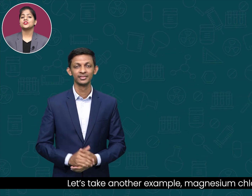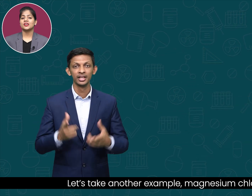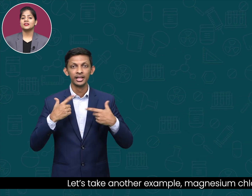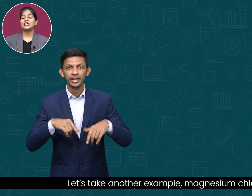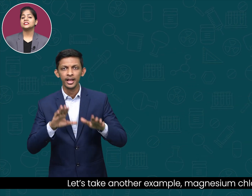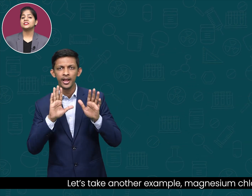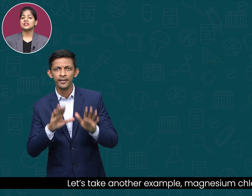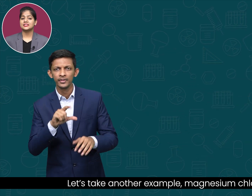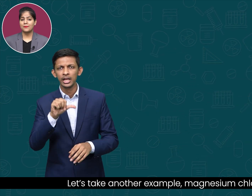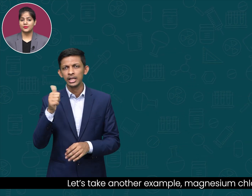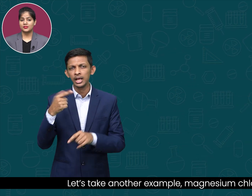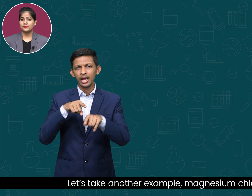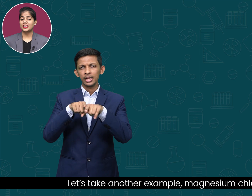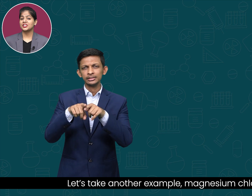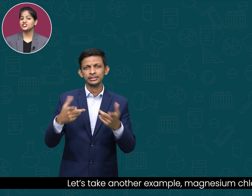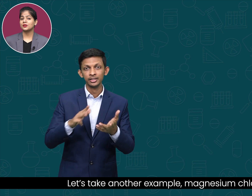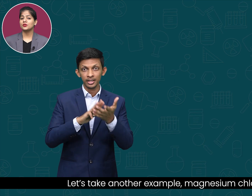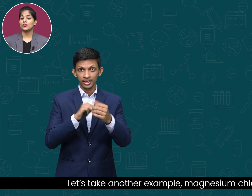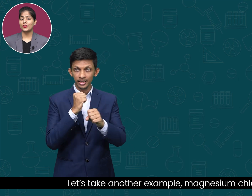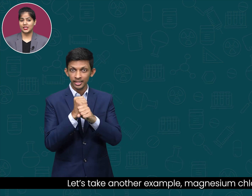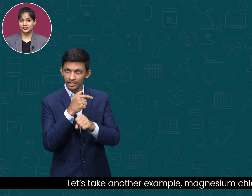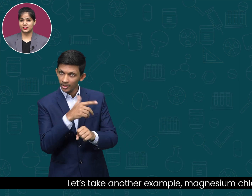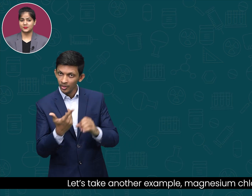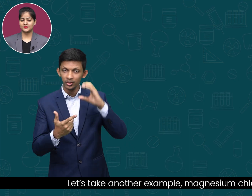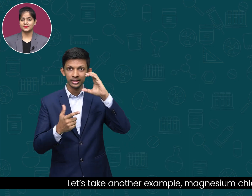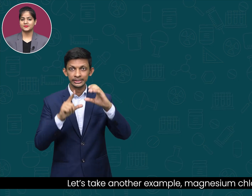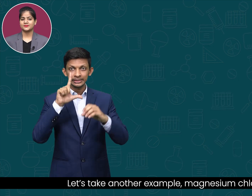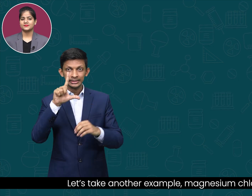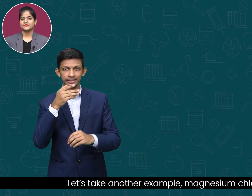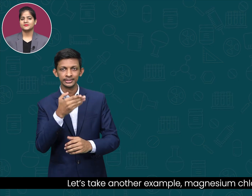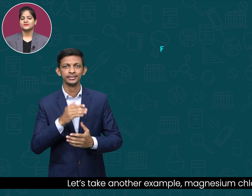Let's take another example, magnesium chloride.